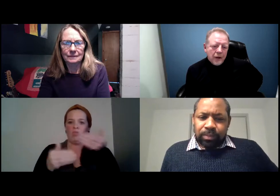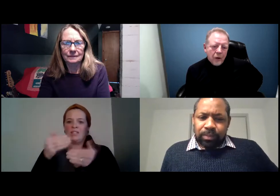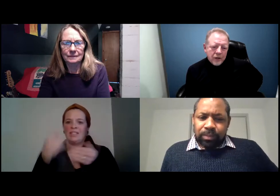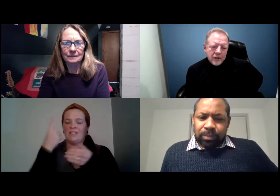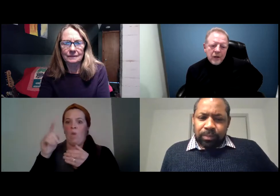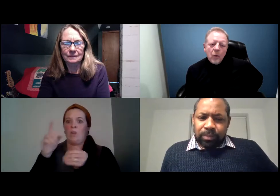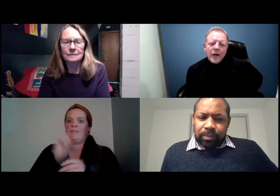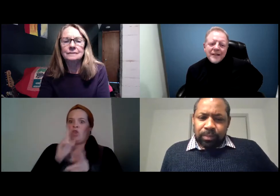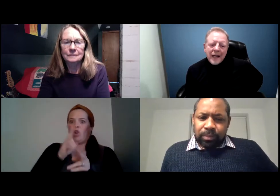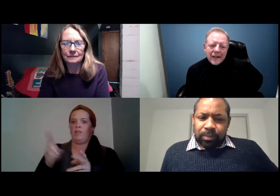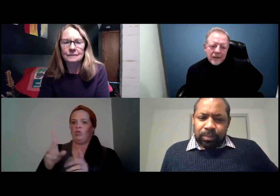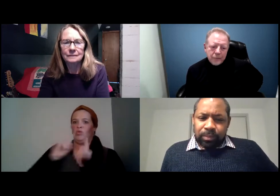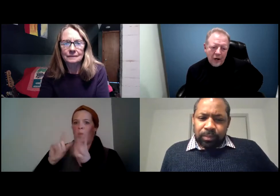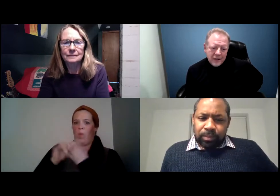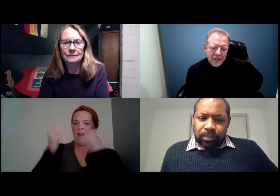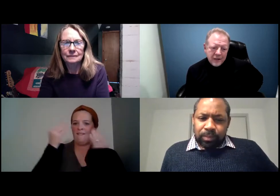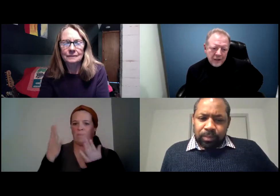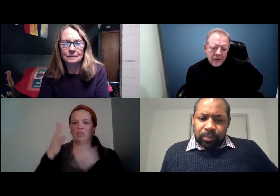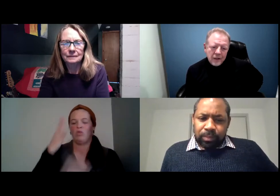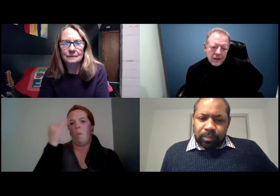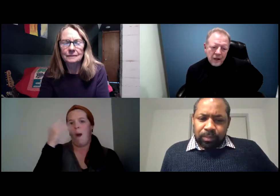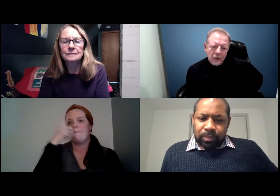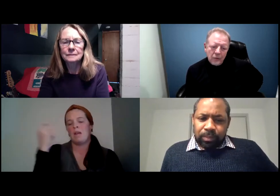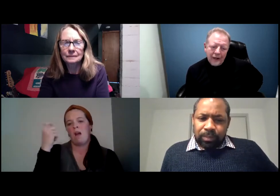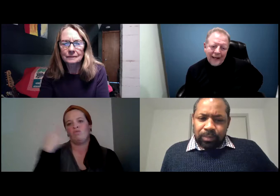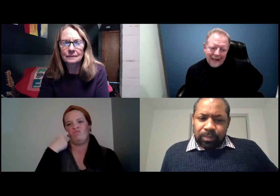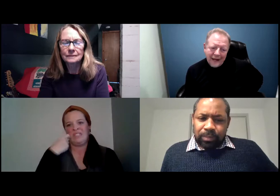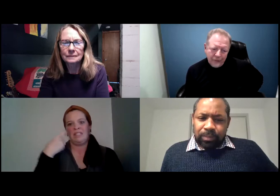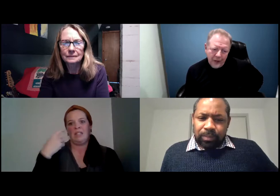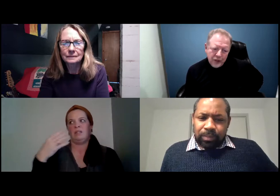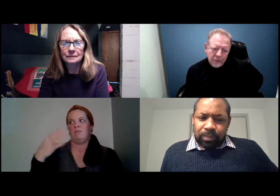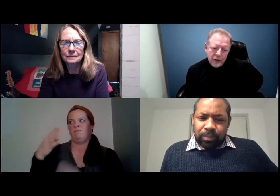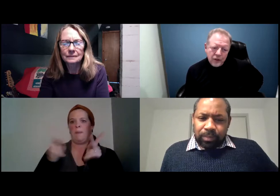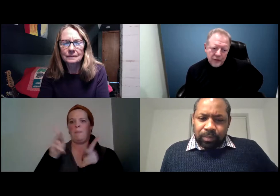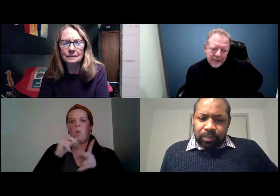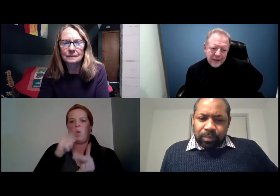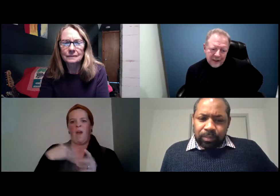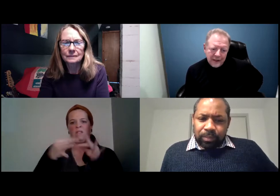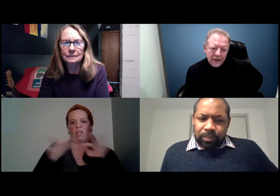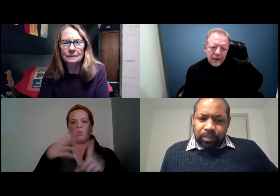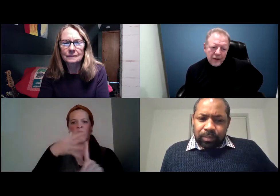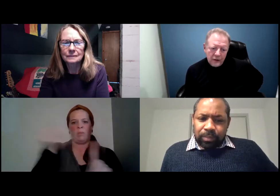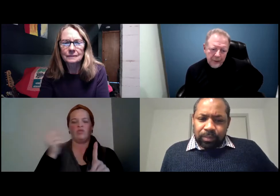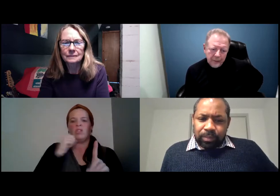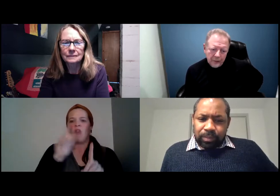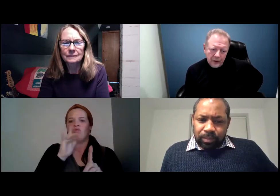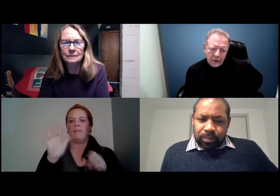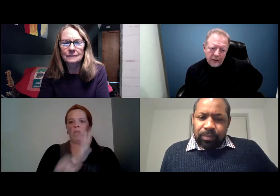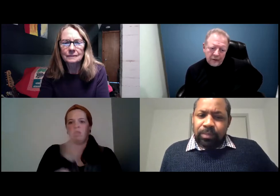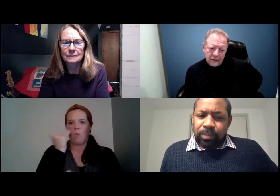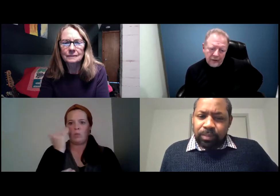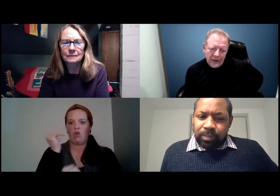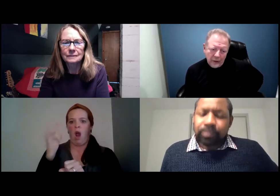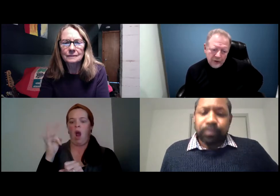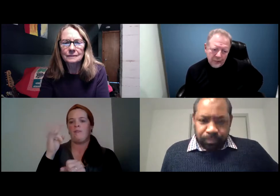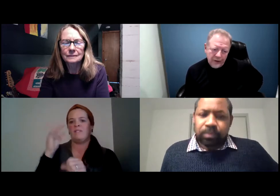So my question is, what exactly is the process, when they get that information? Because recently there are people,